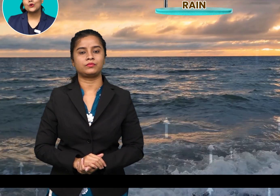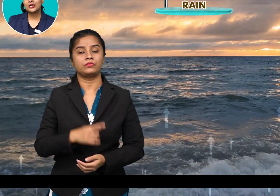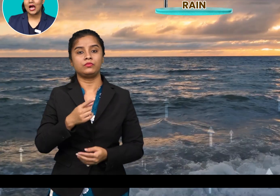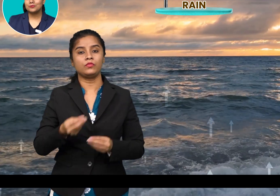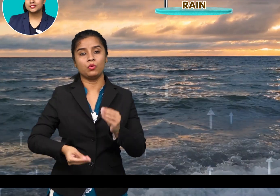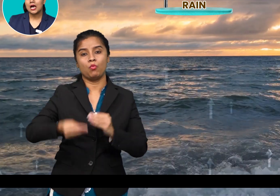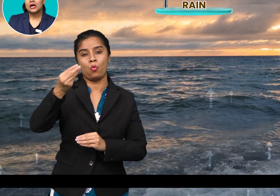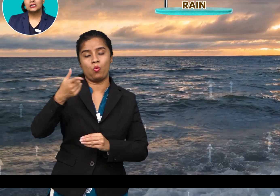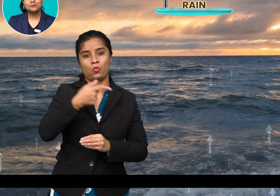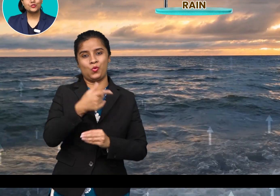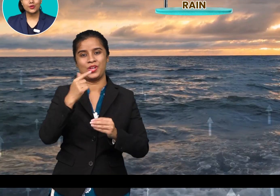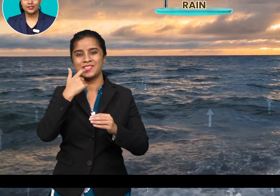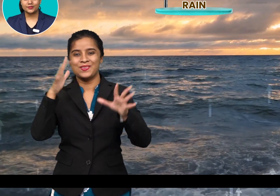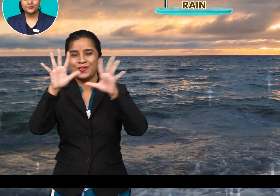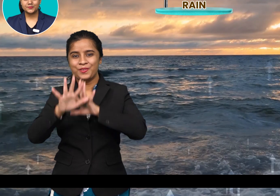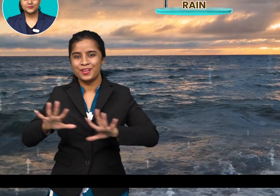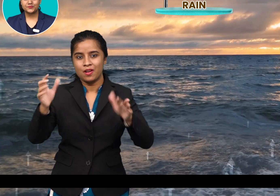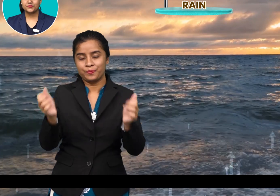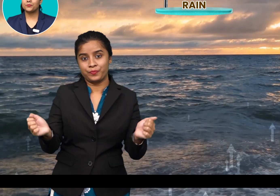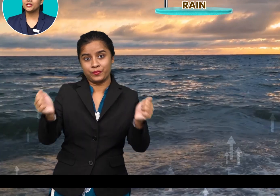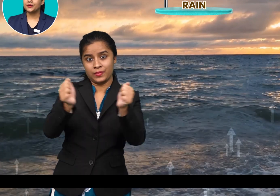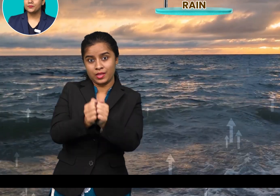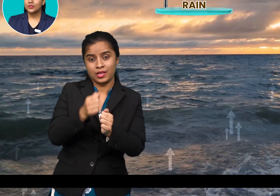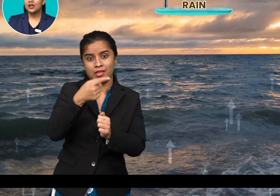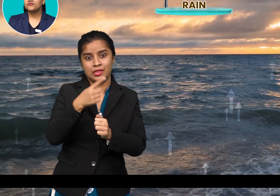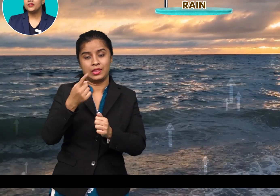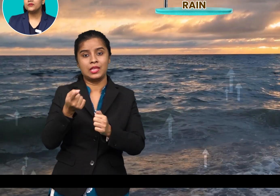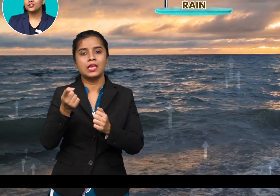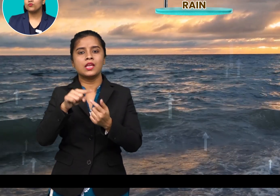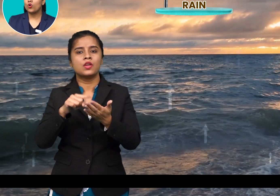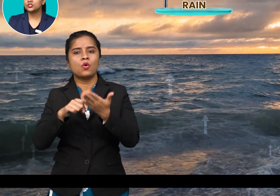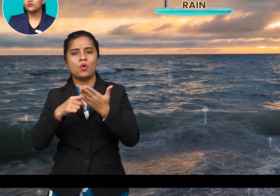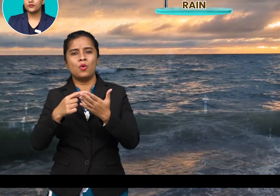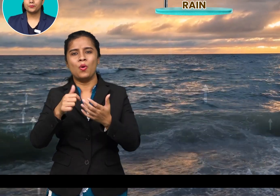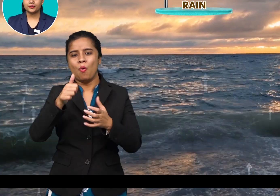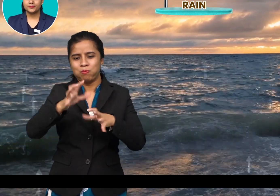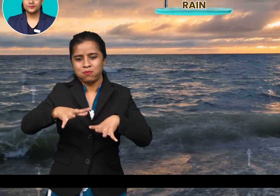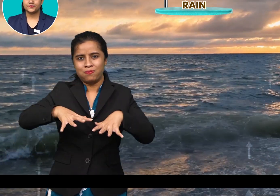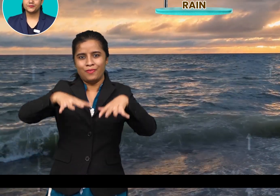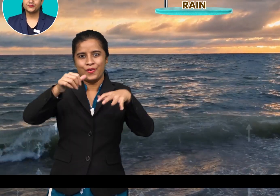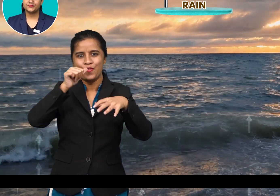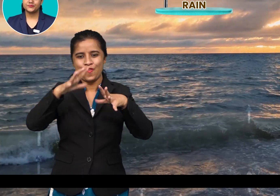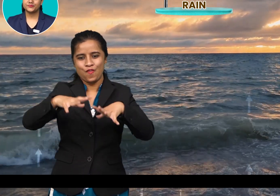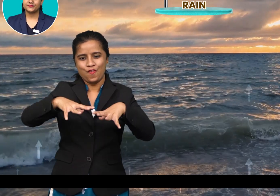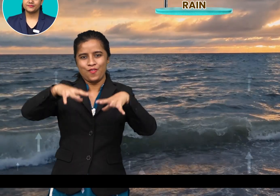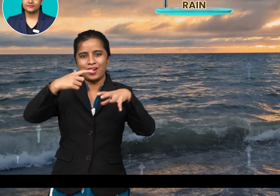As more clouds come together, they become filled with water vapor.